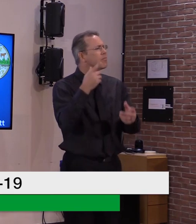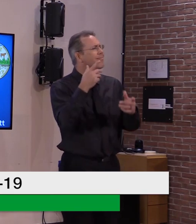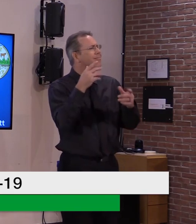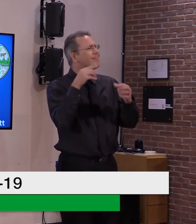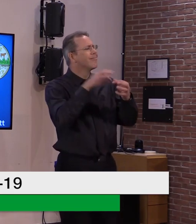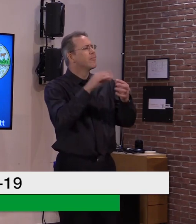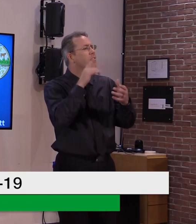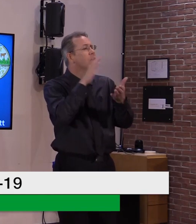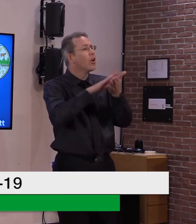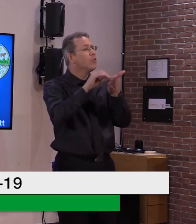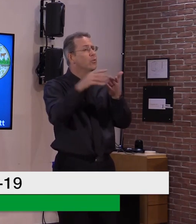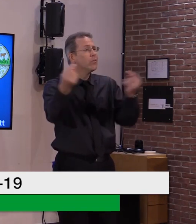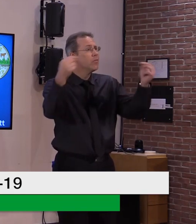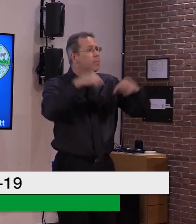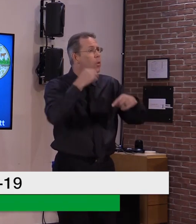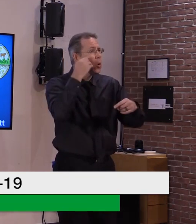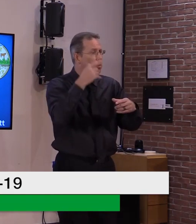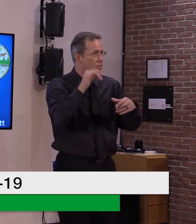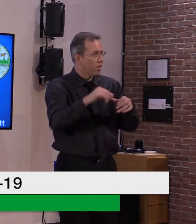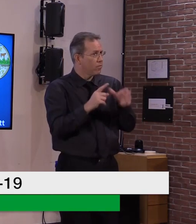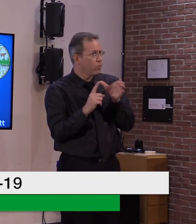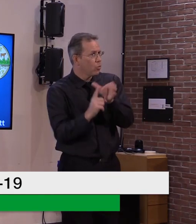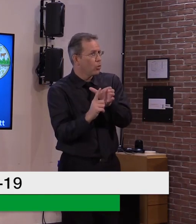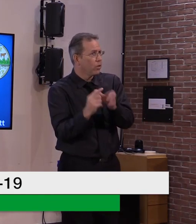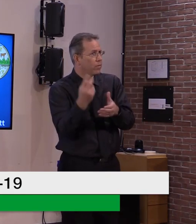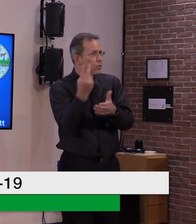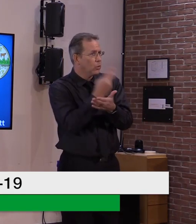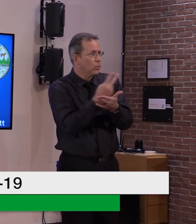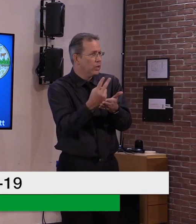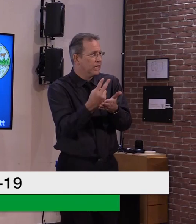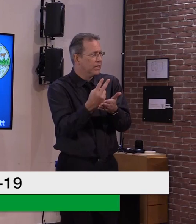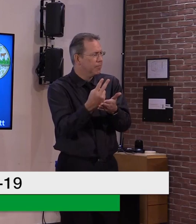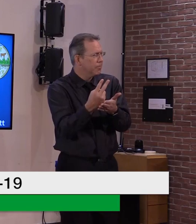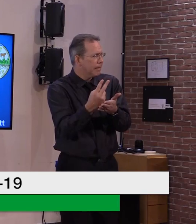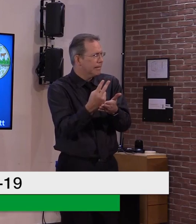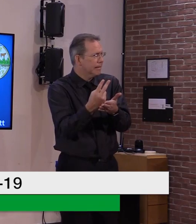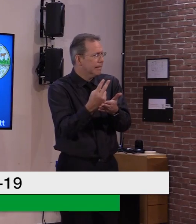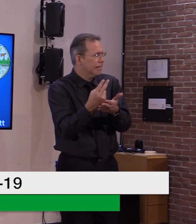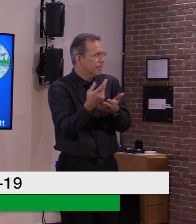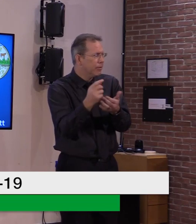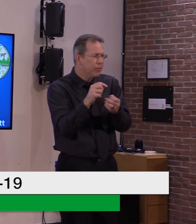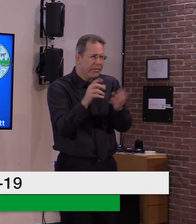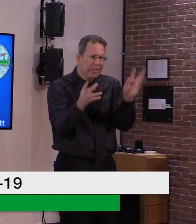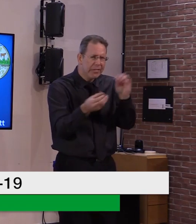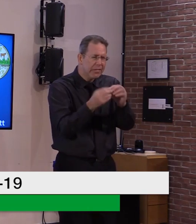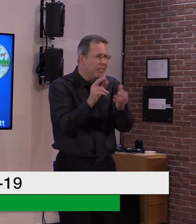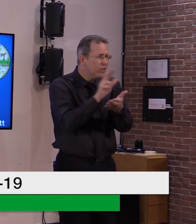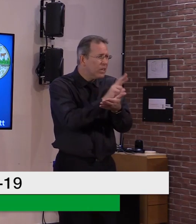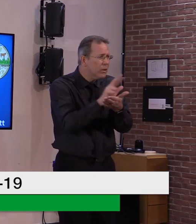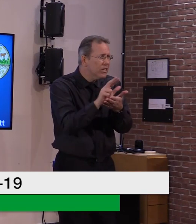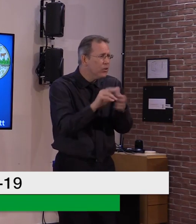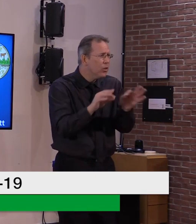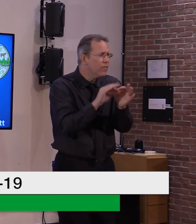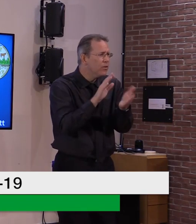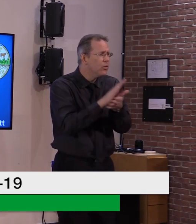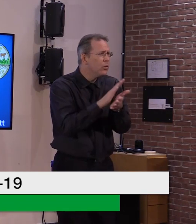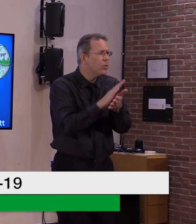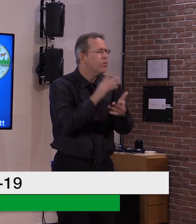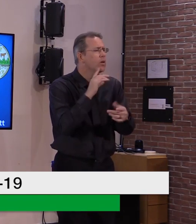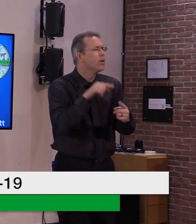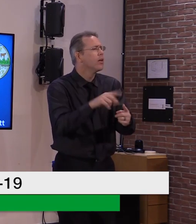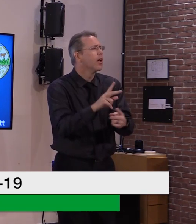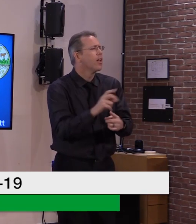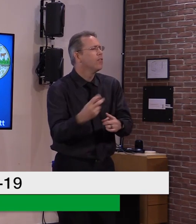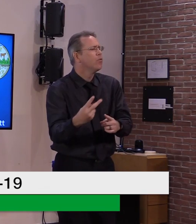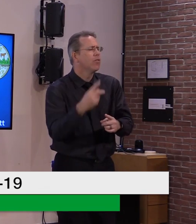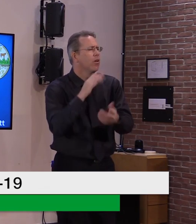quarantine individual uh behaviors group behaviors in those households multi households got together the remote learning is still